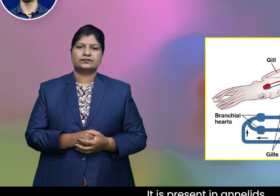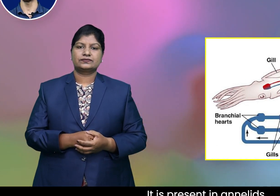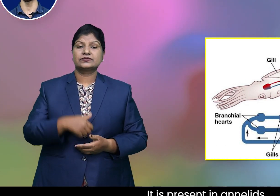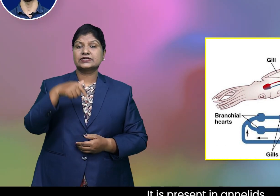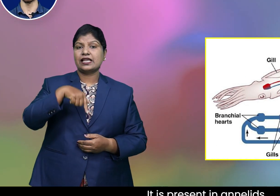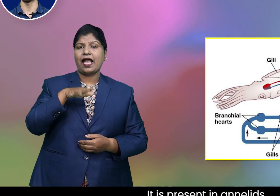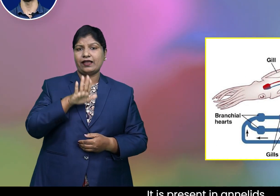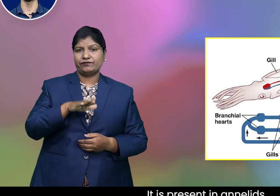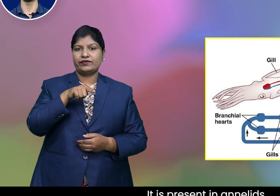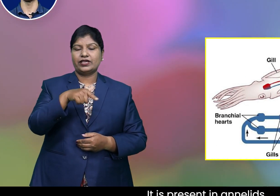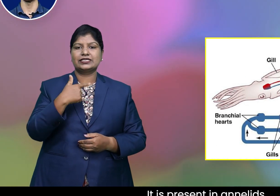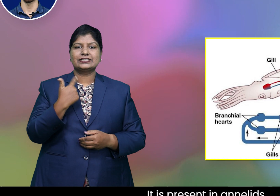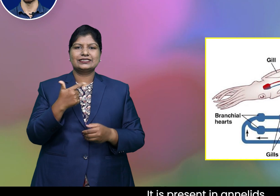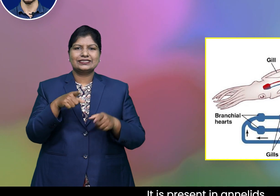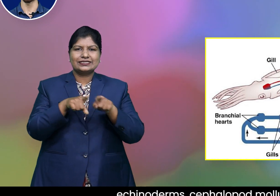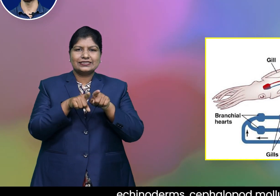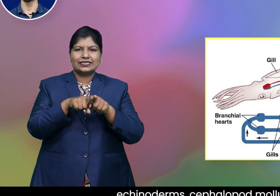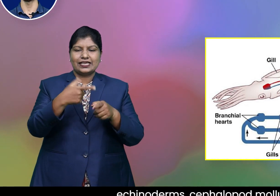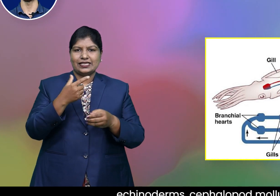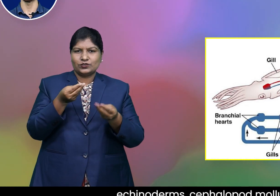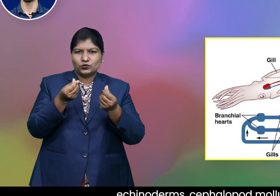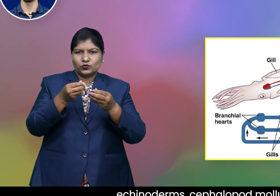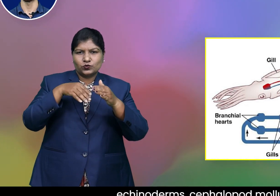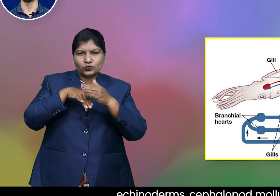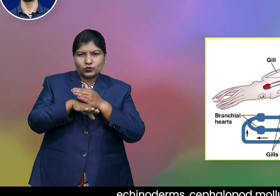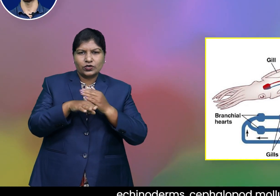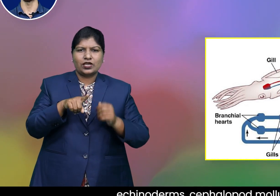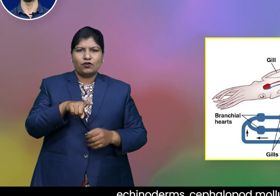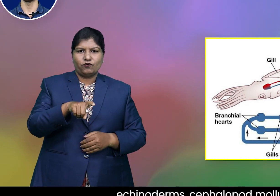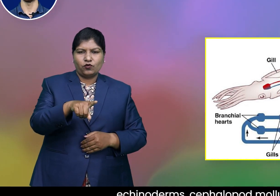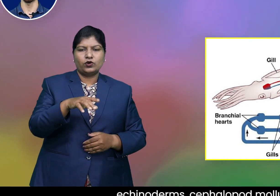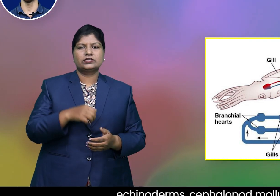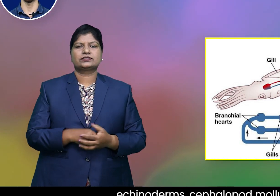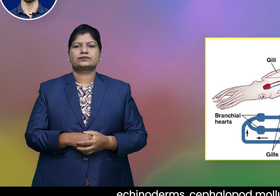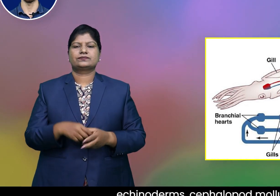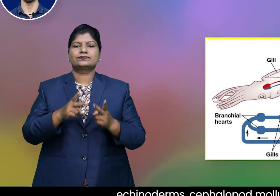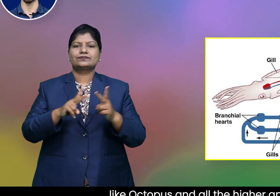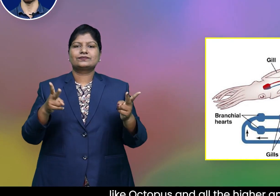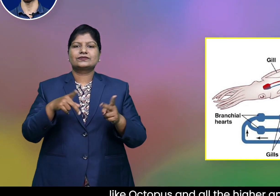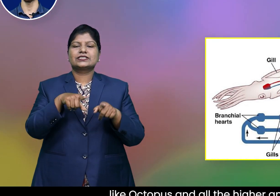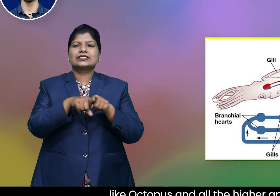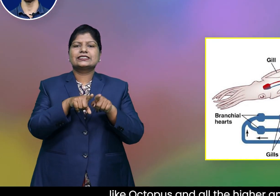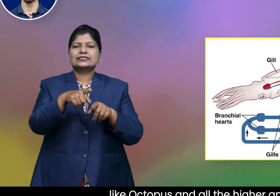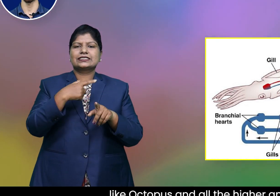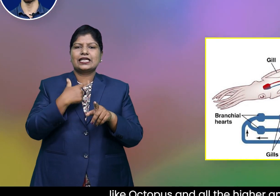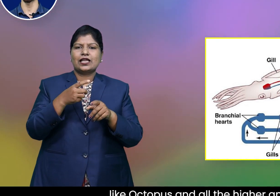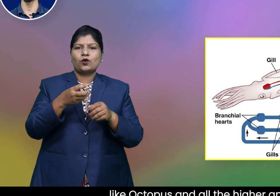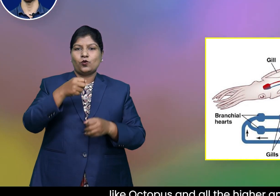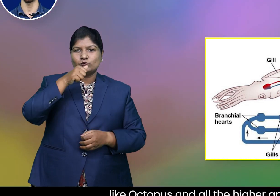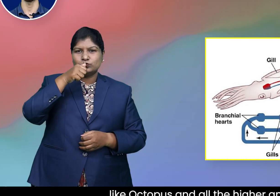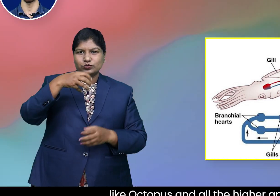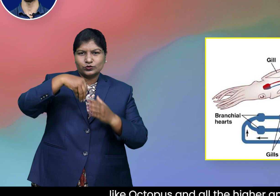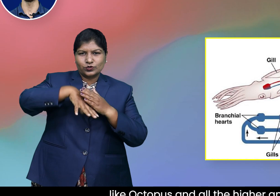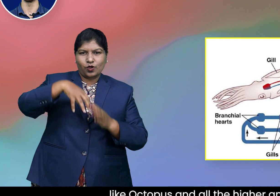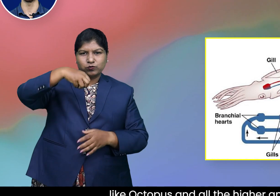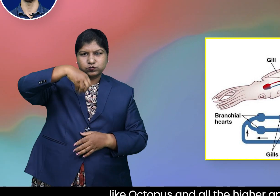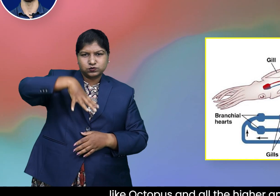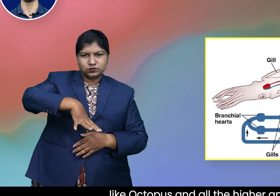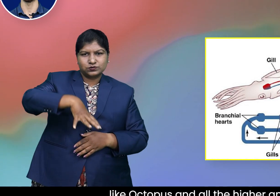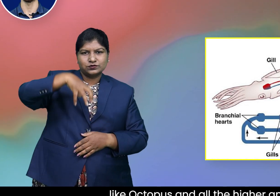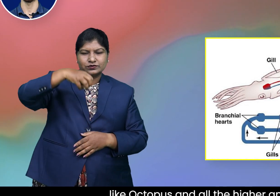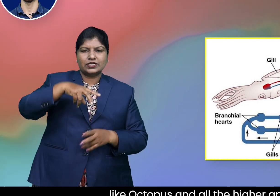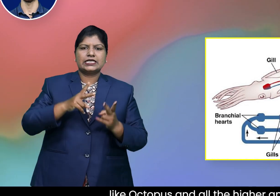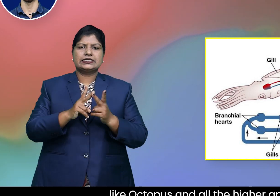It is present in annelids, echinoderms, cephalopod mollusks like octopus and all the higher